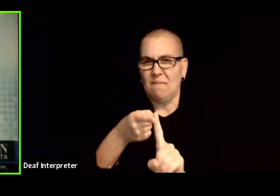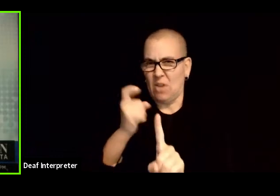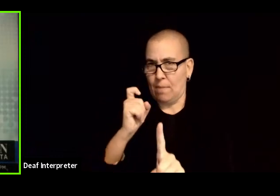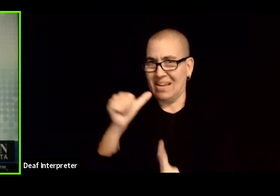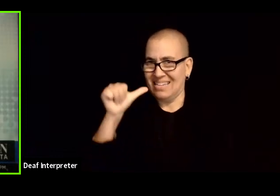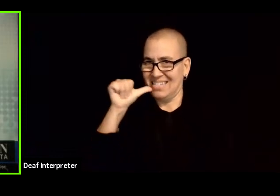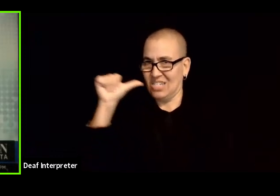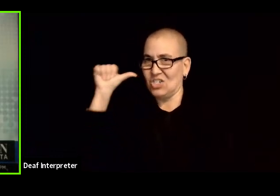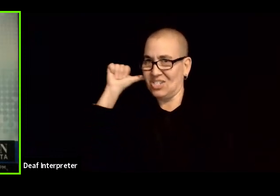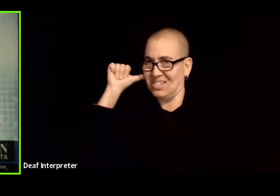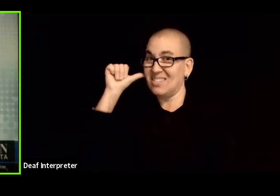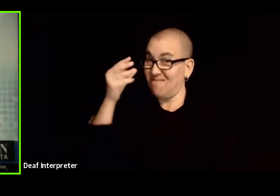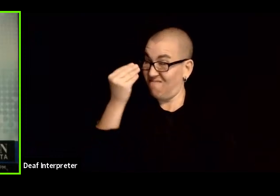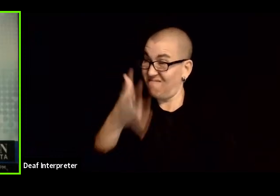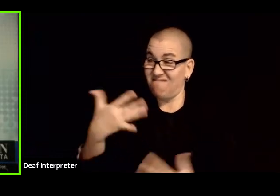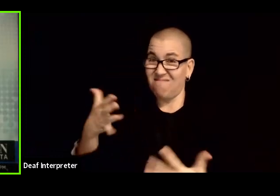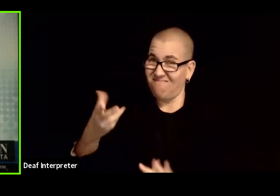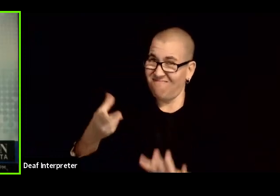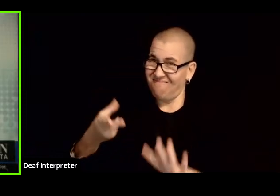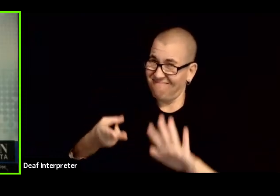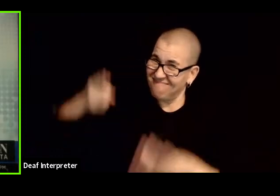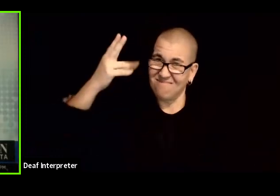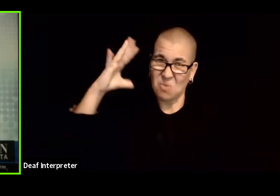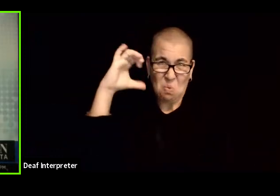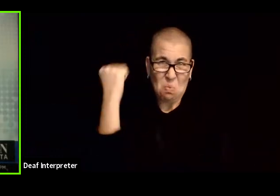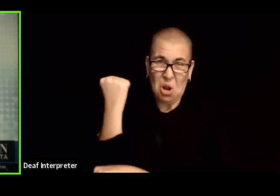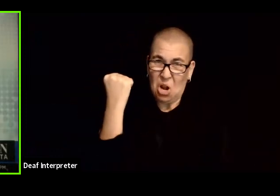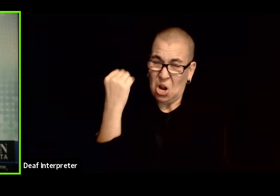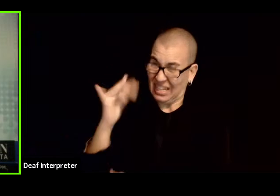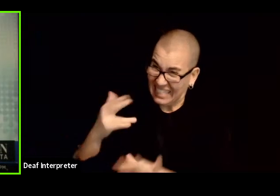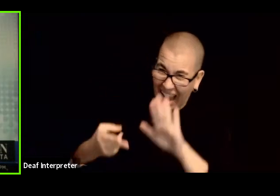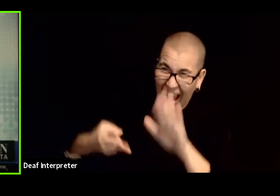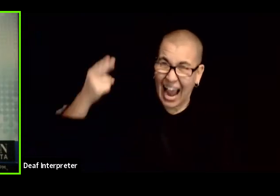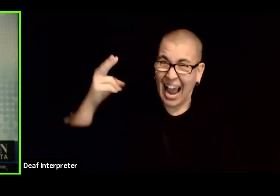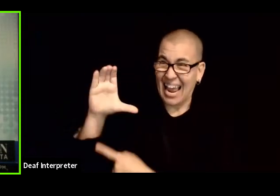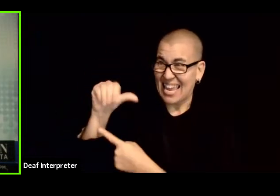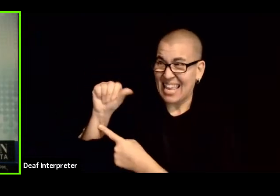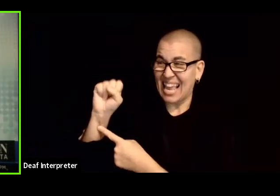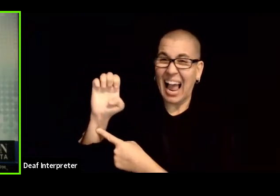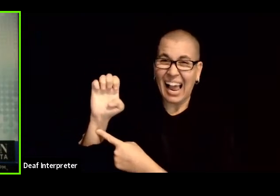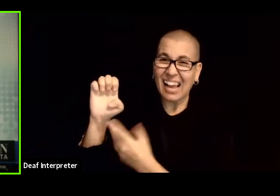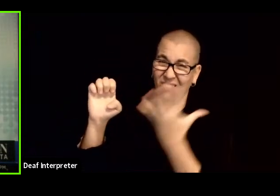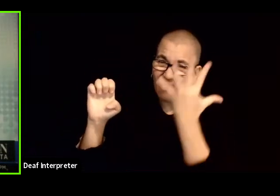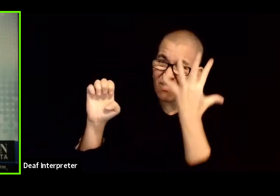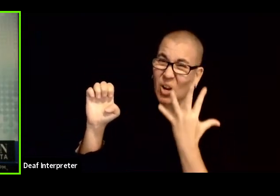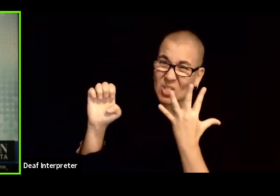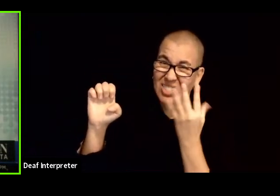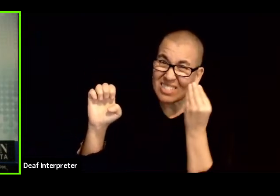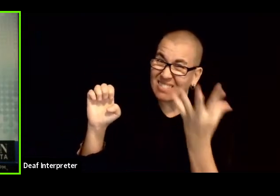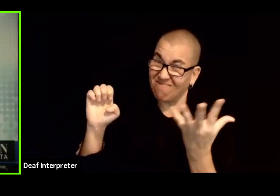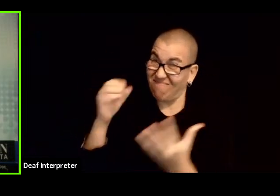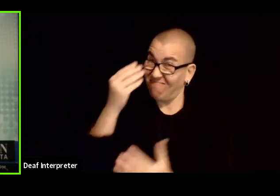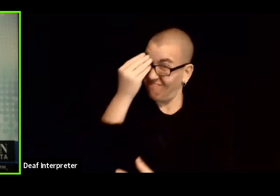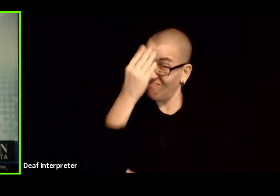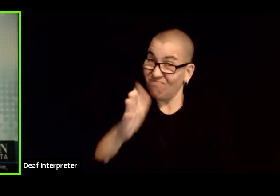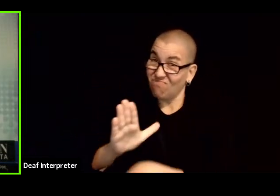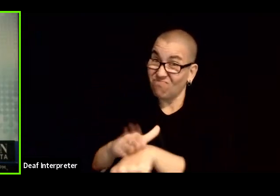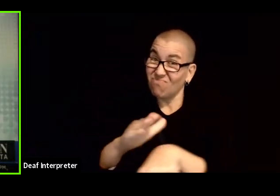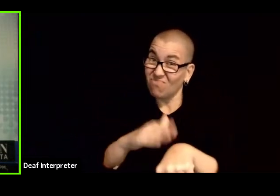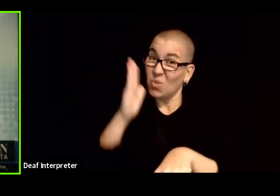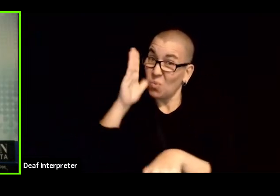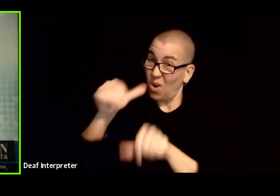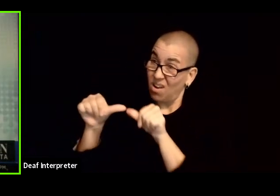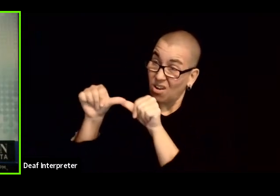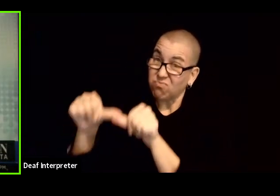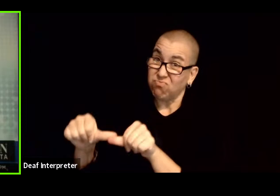in cases, but the way things are going, I'm sorry to say that I don't think that record's going to hold for very long. This is now our fourth day this month with